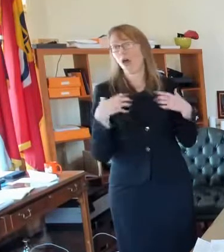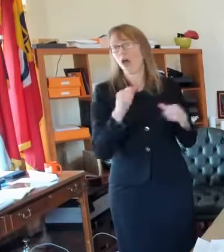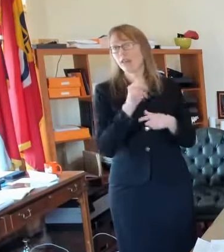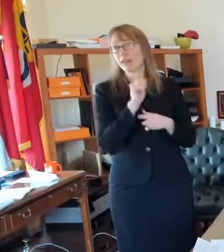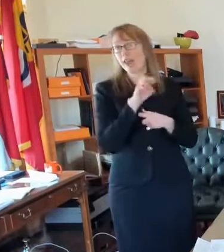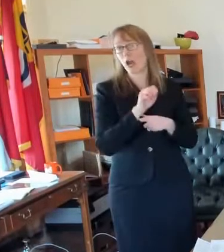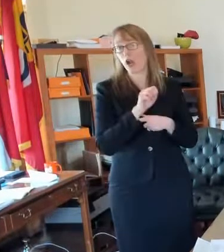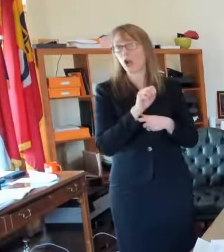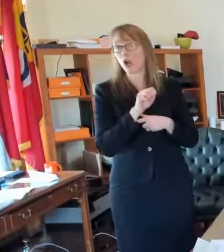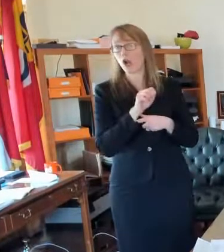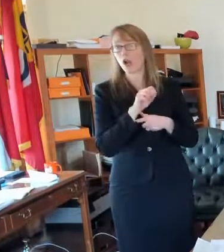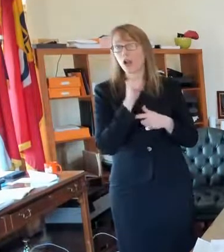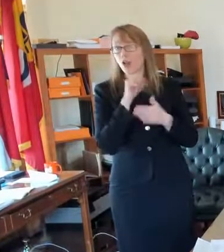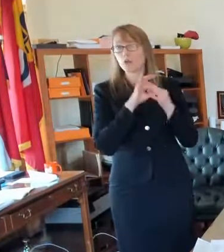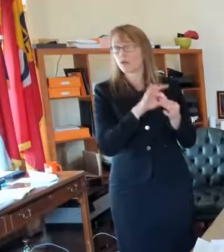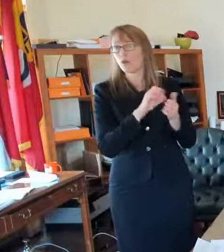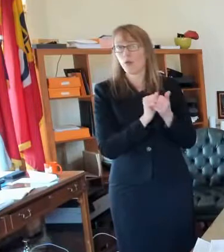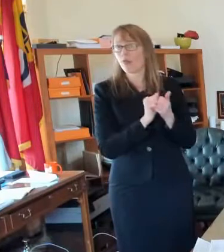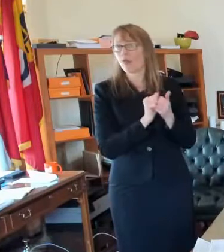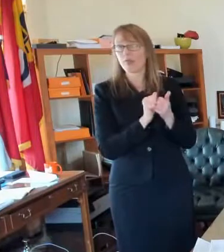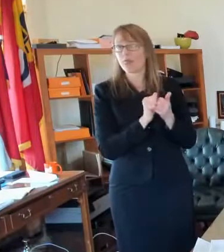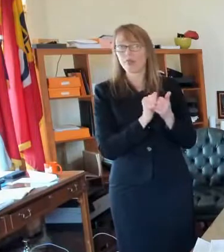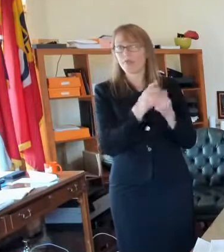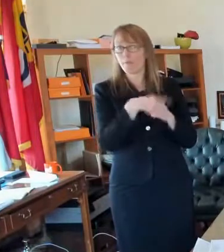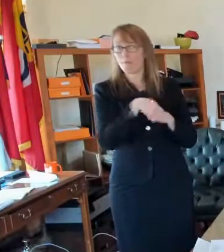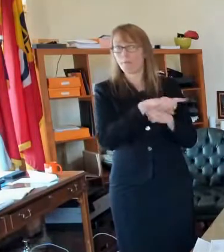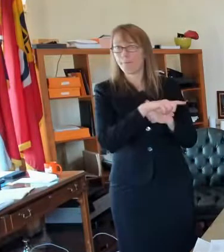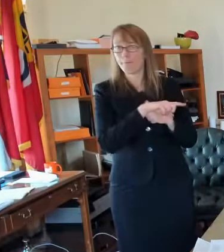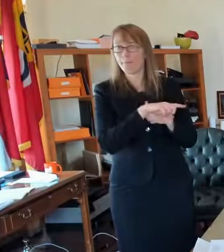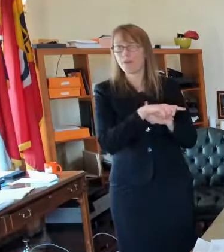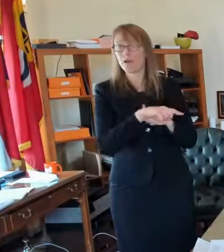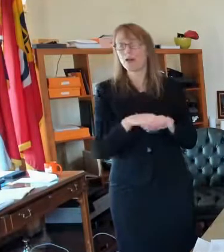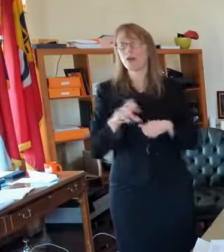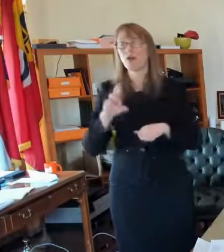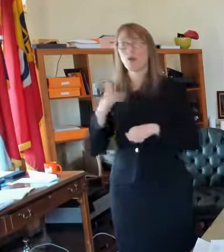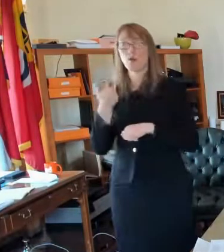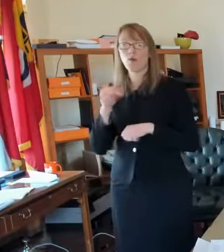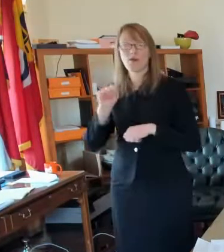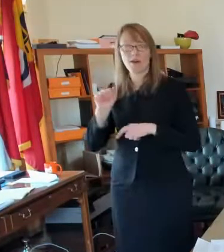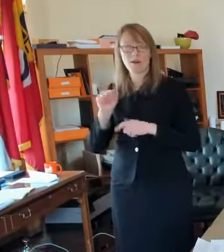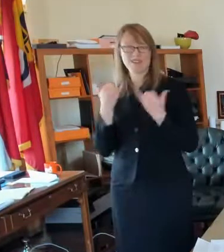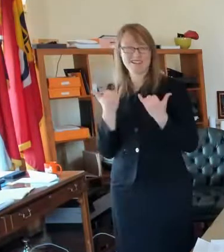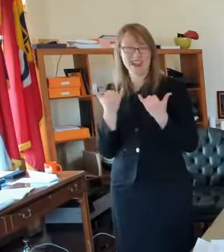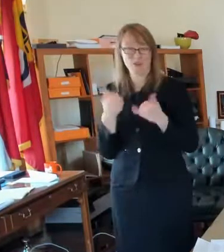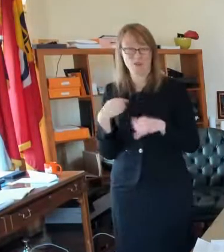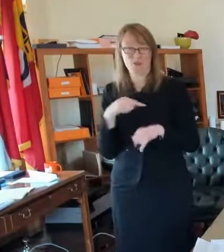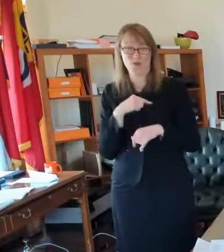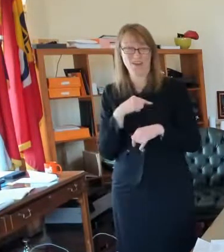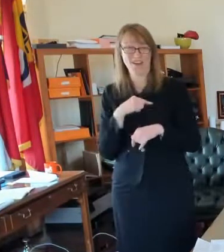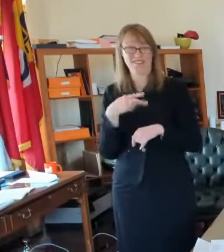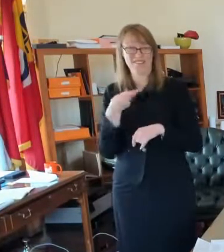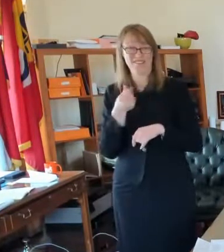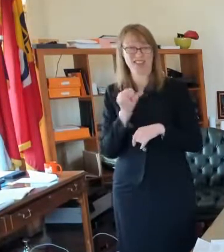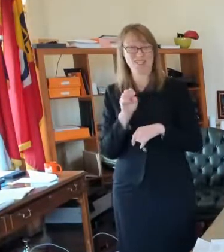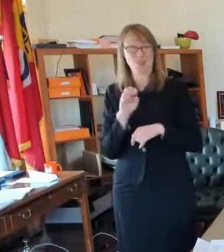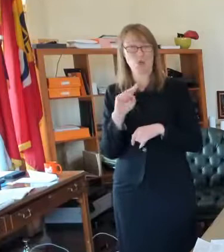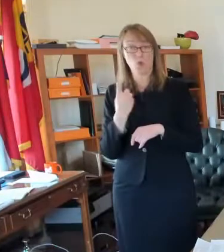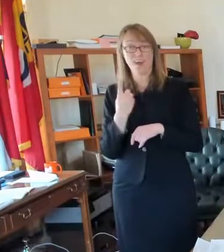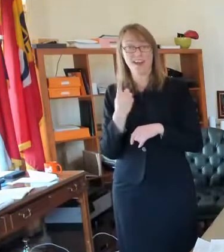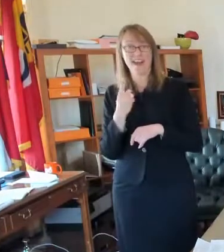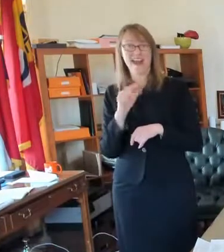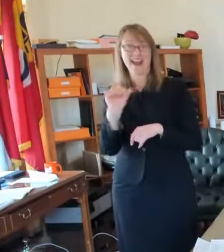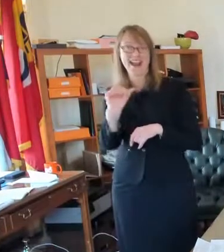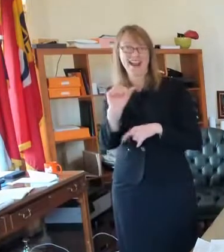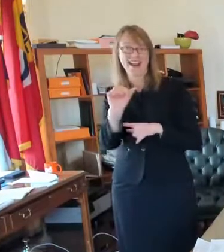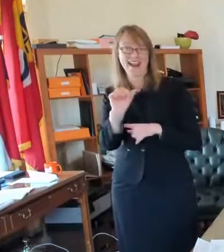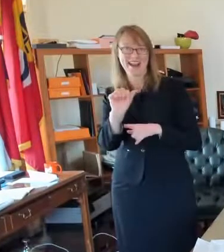eligible to get it? Rhonda, right now, we're still on phase 1A, which is frontline healthcare workers.